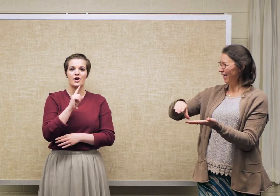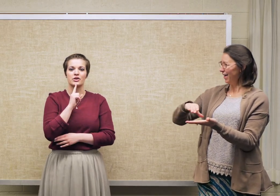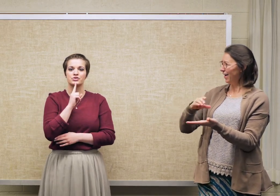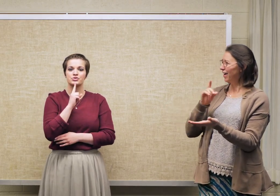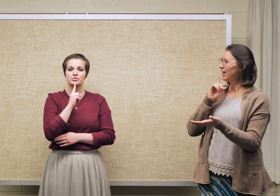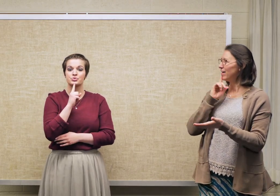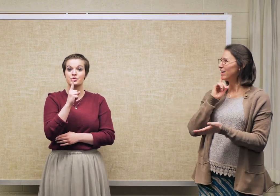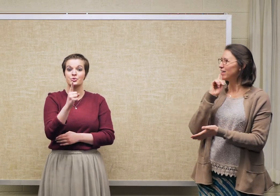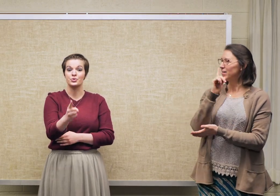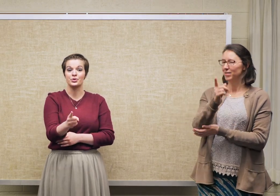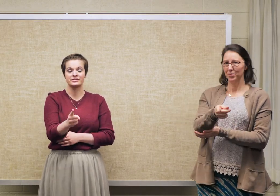are true.